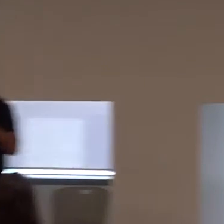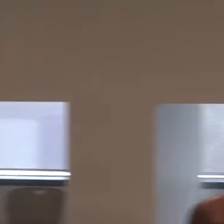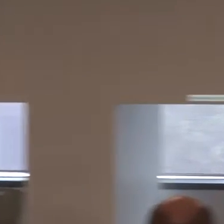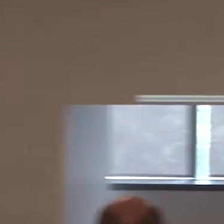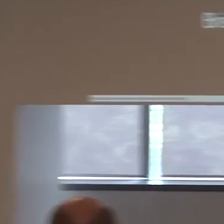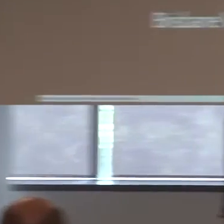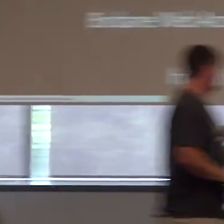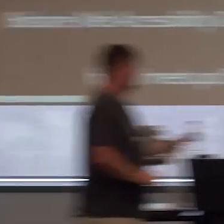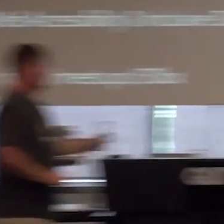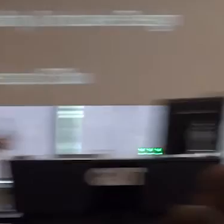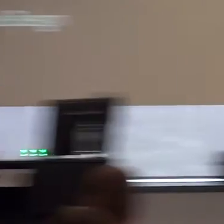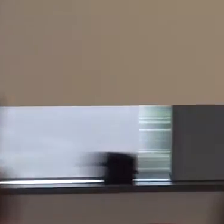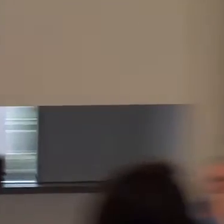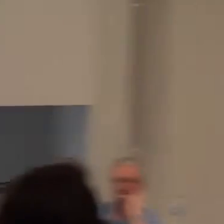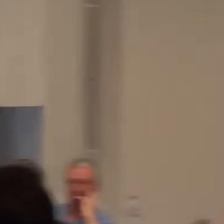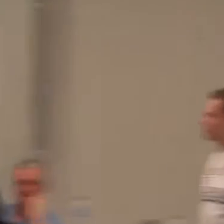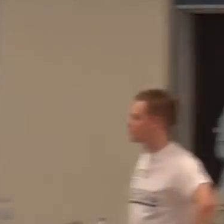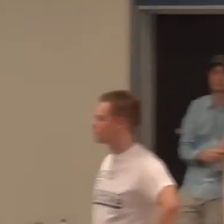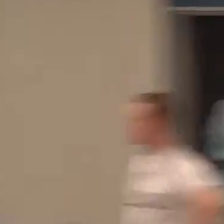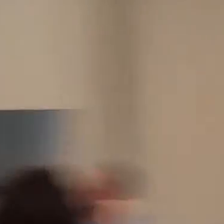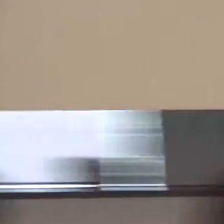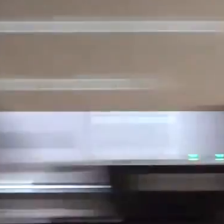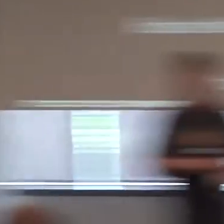any suggestions for alternatives?